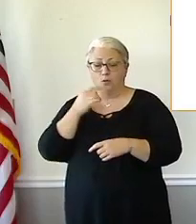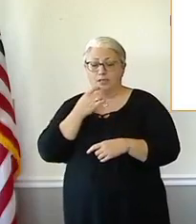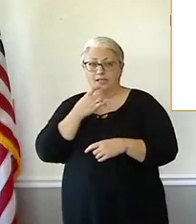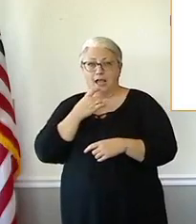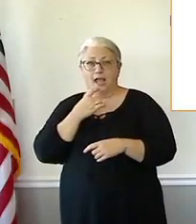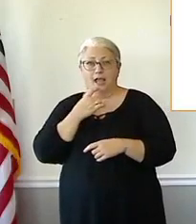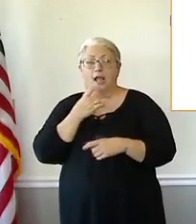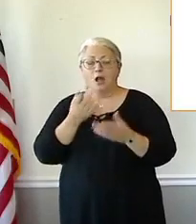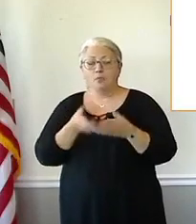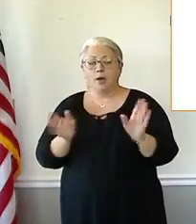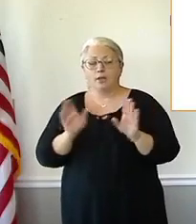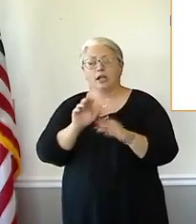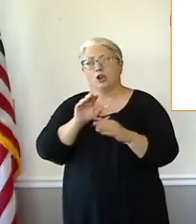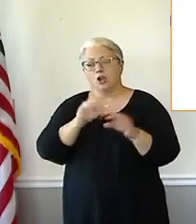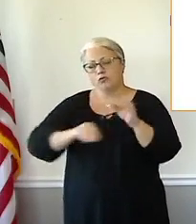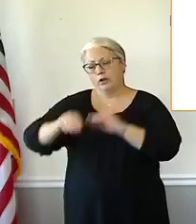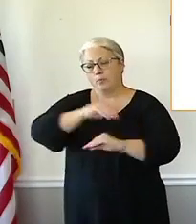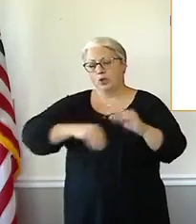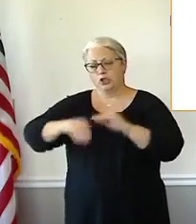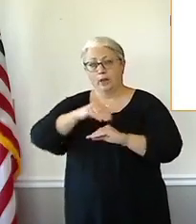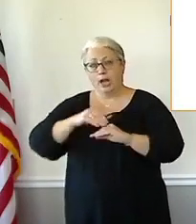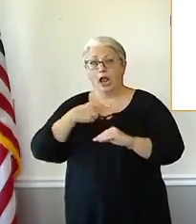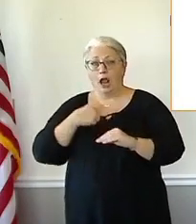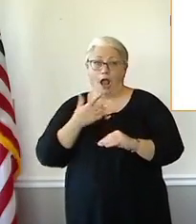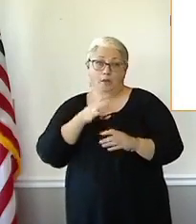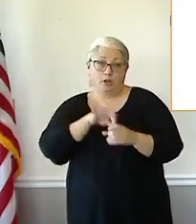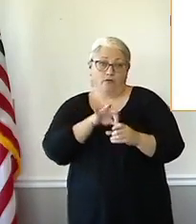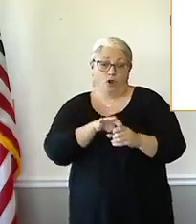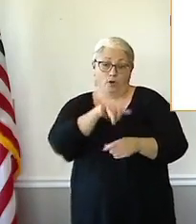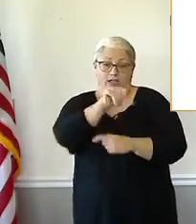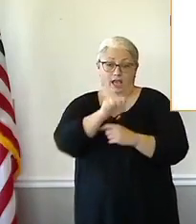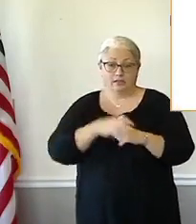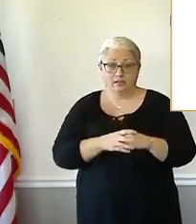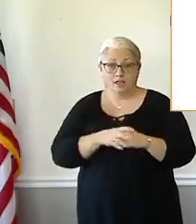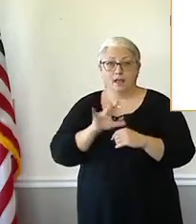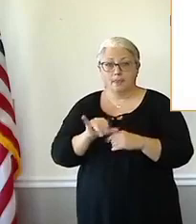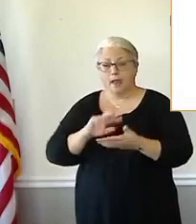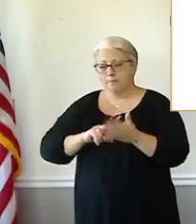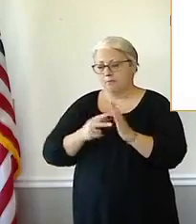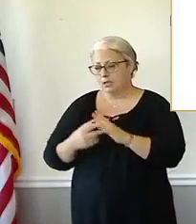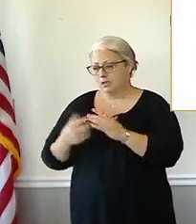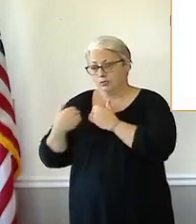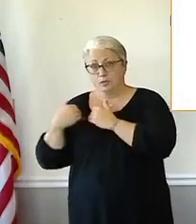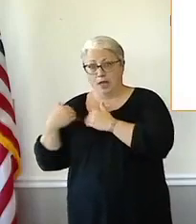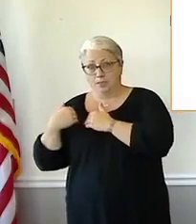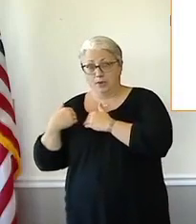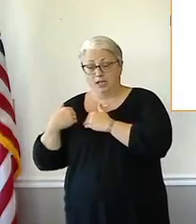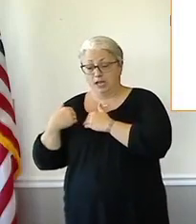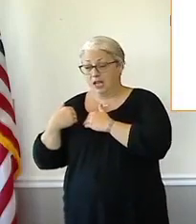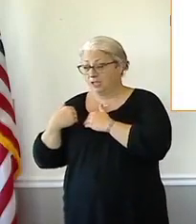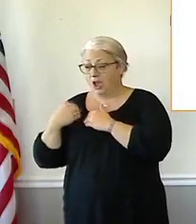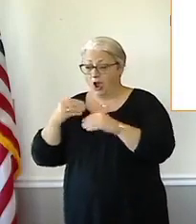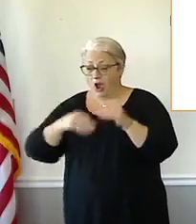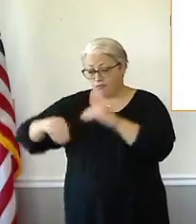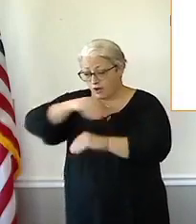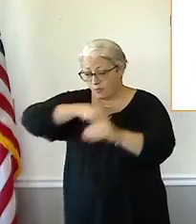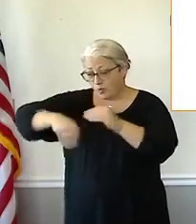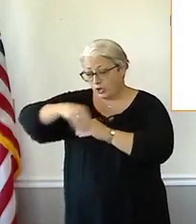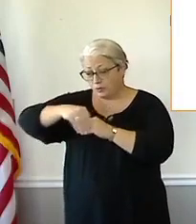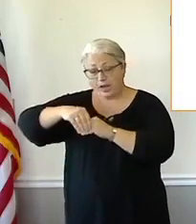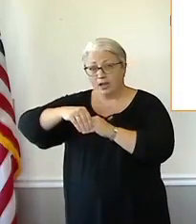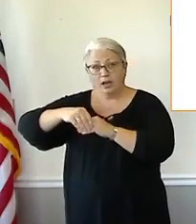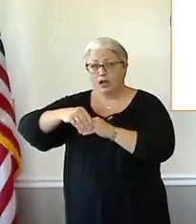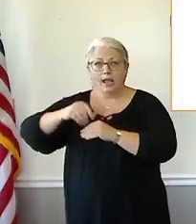reapportionment request. This would take the responsibility of drawing those lines out of the hands of the politicians and put it in the hands of an